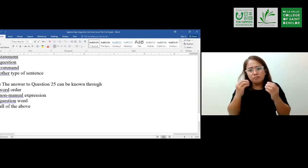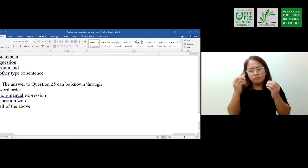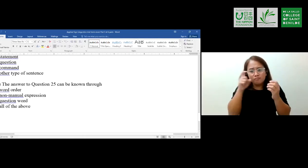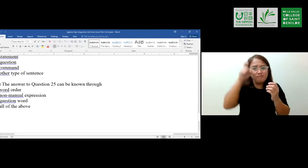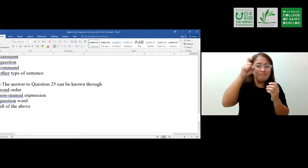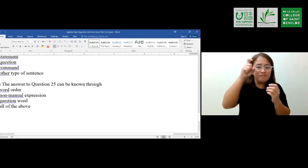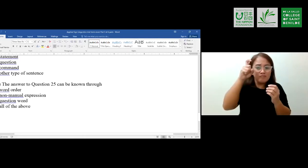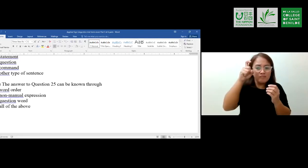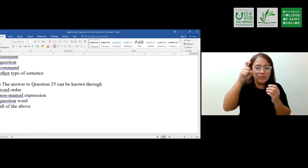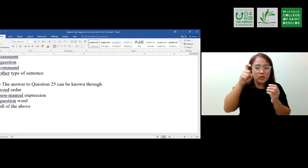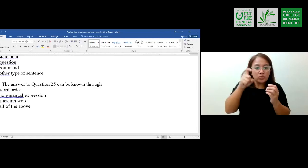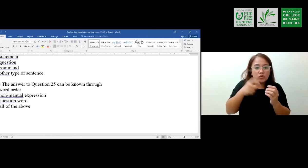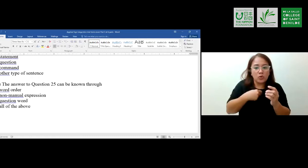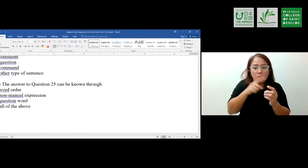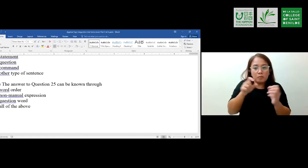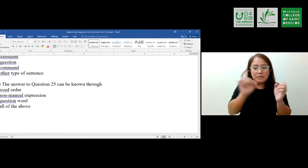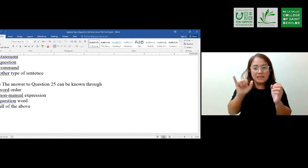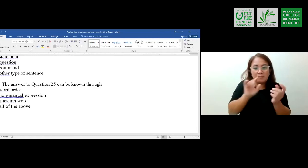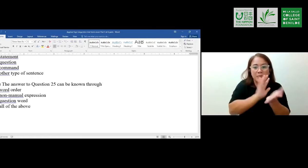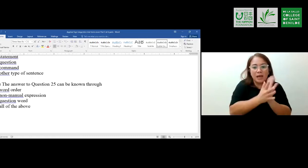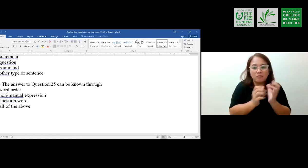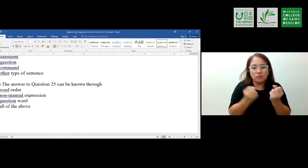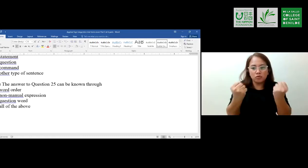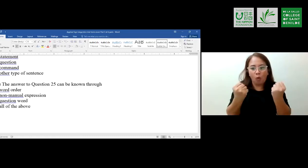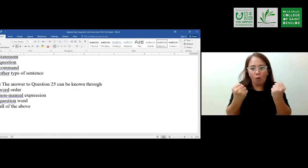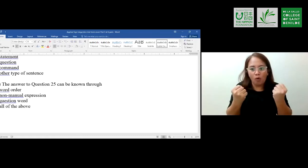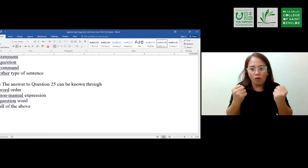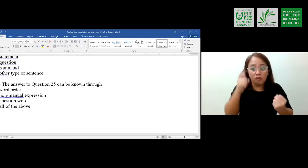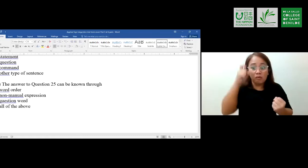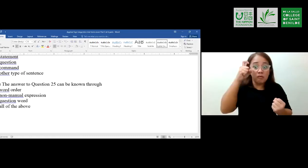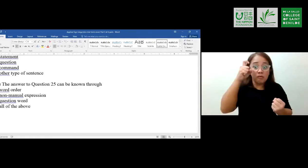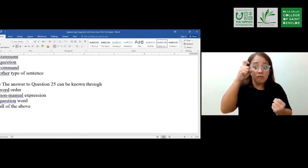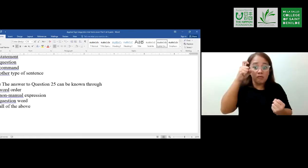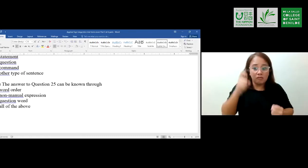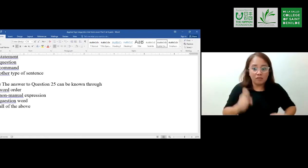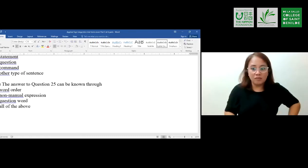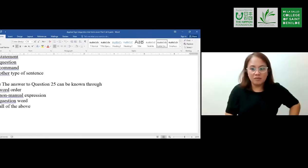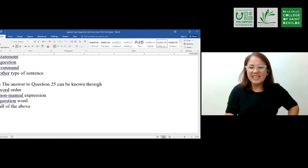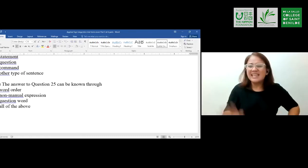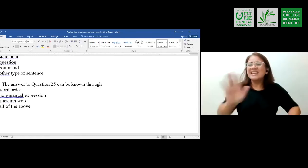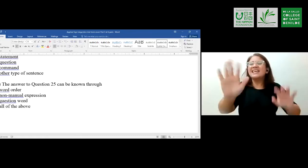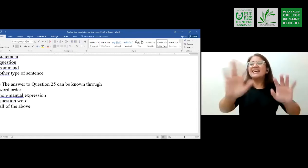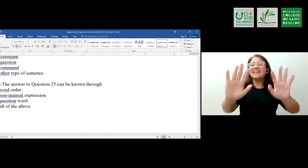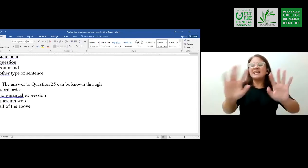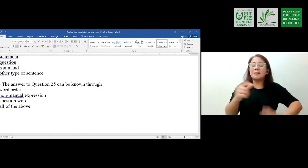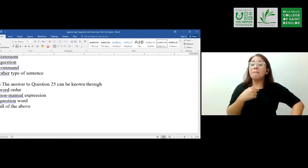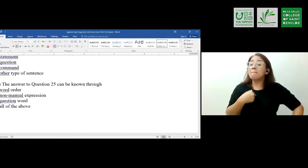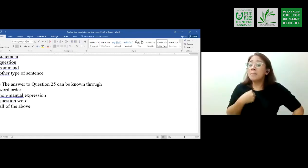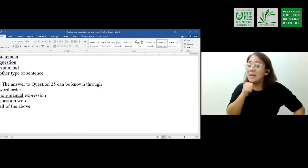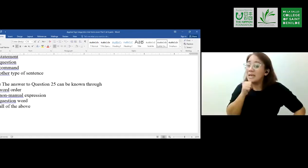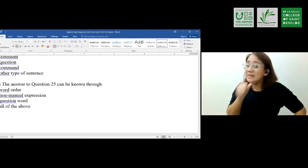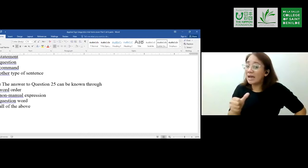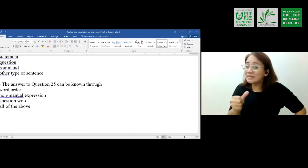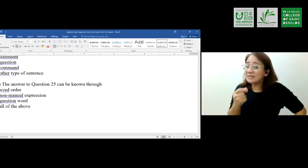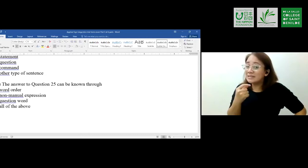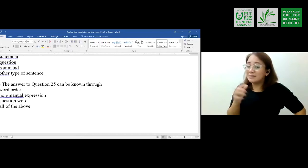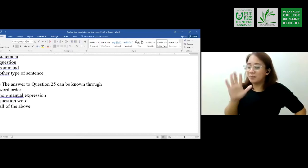asking to scroll up. Yeah, I'm not saying, hold on. I'm not